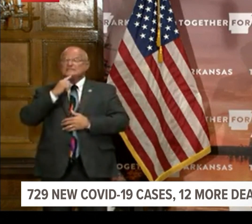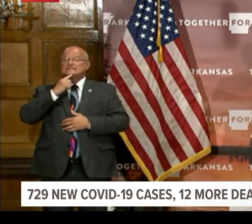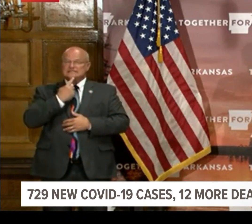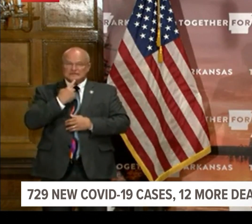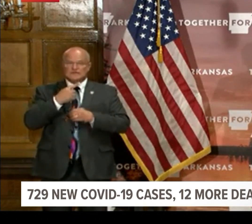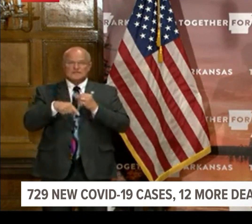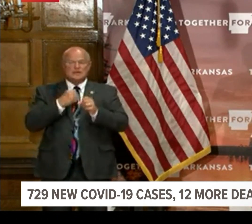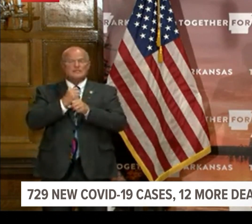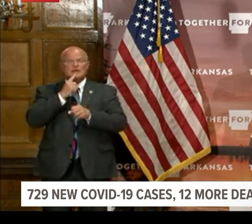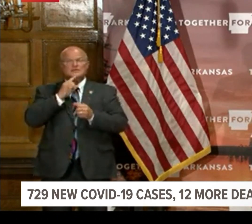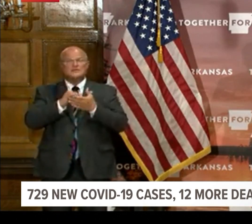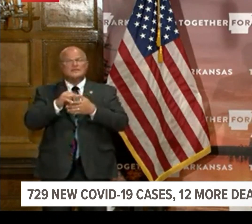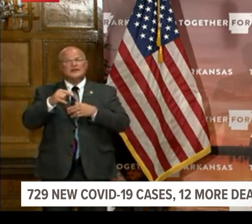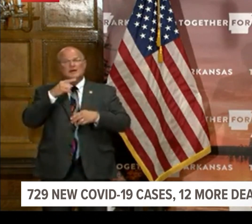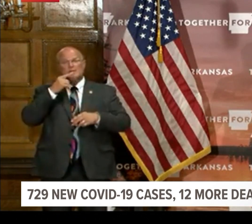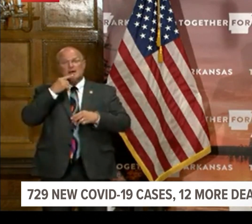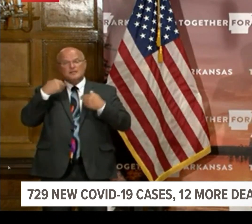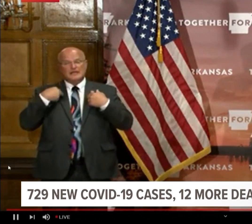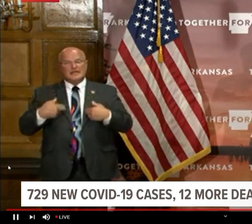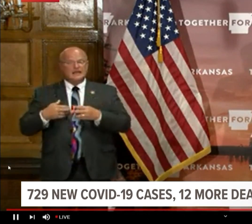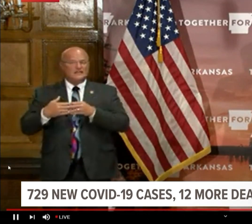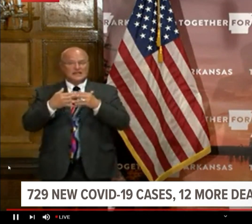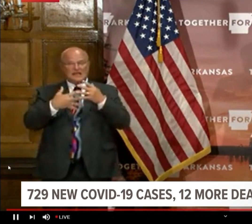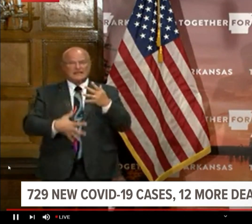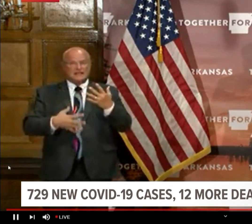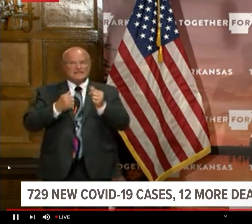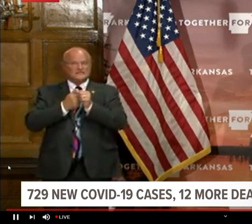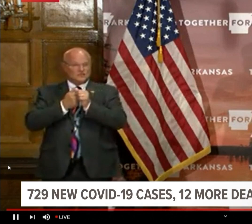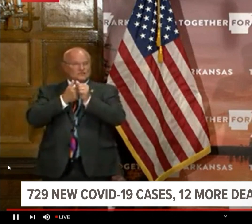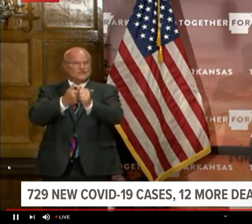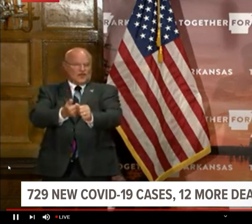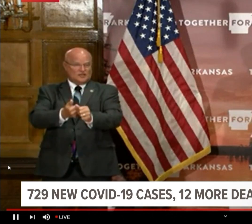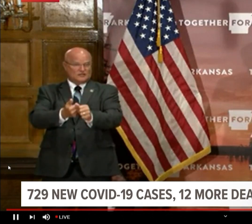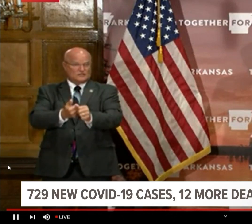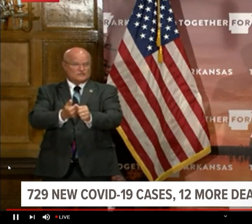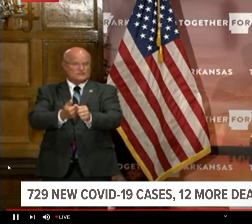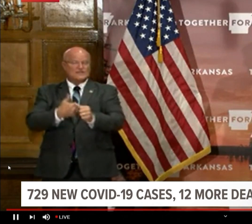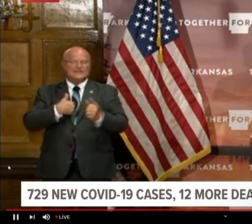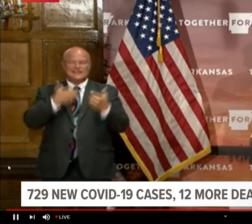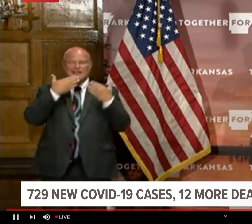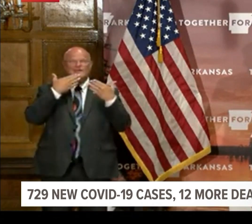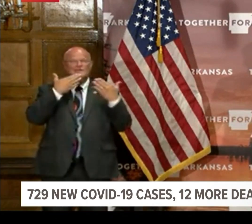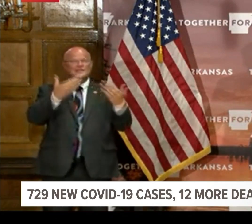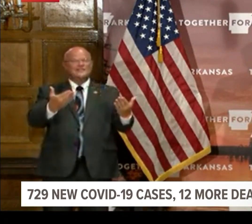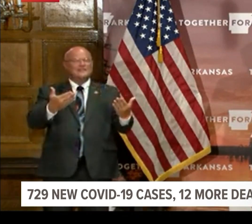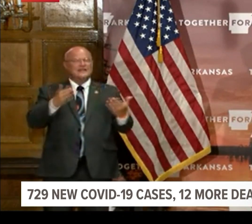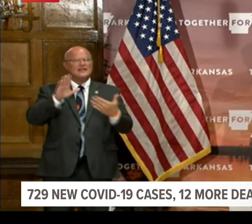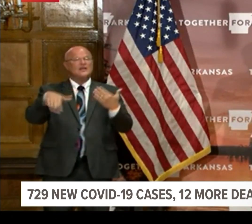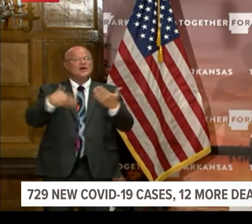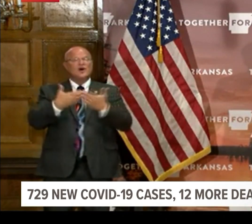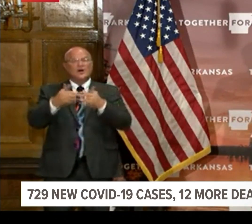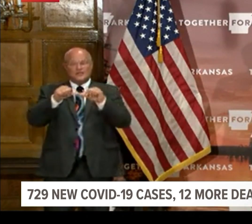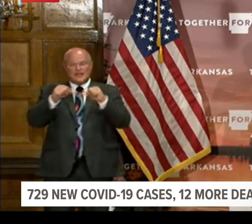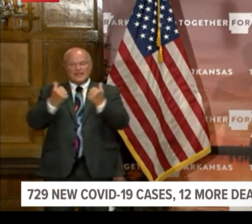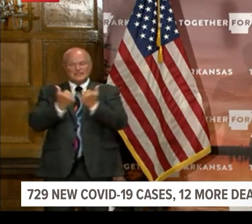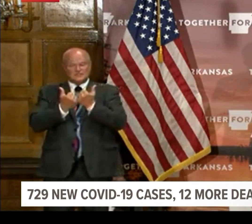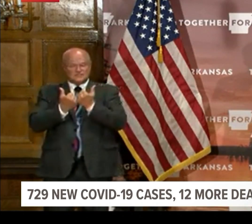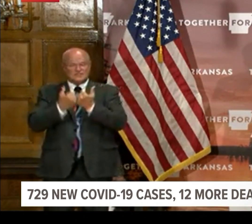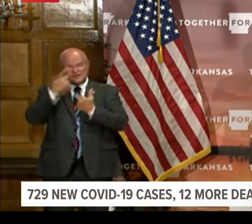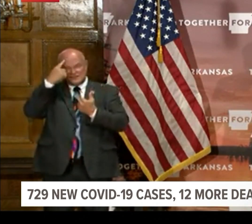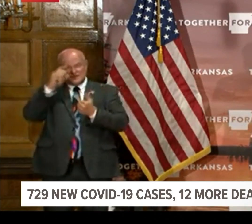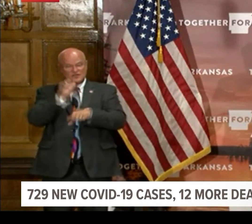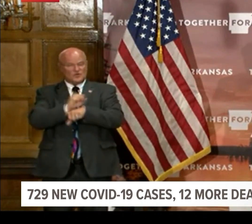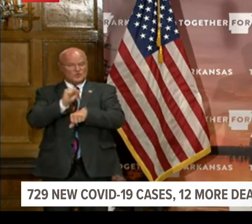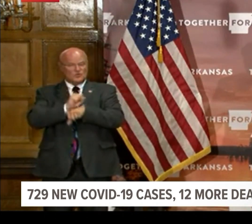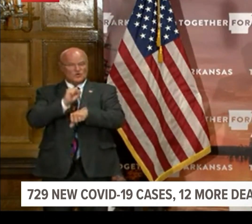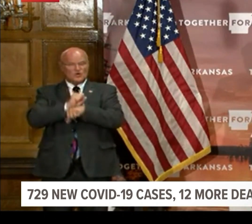about making sure the public health guidelines are followed. And I want to thank all the ABC enforcement for their efforts,